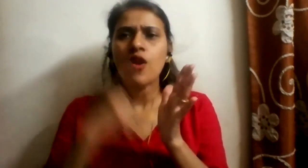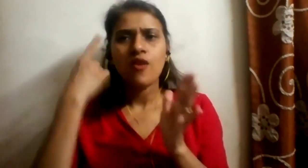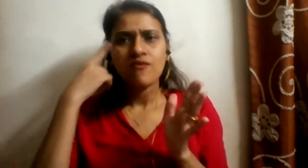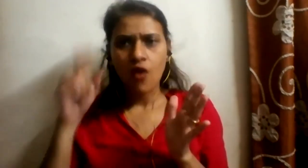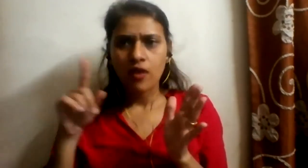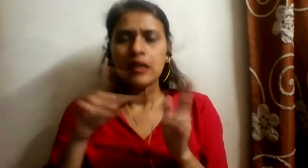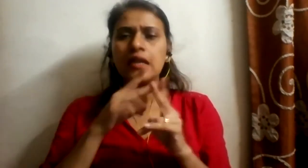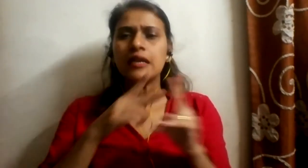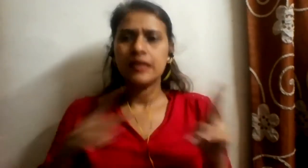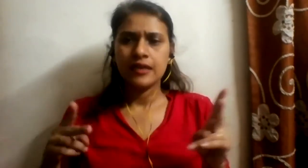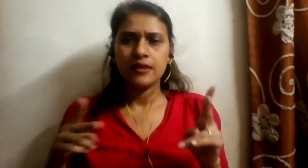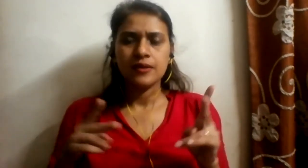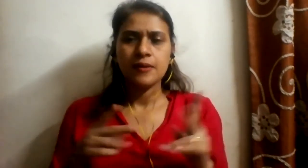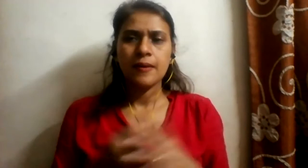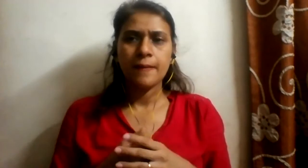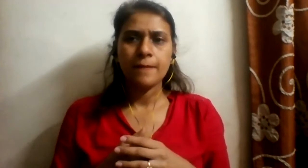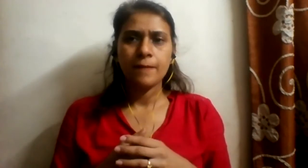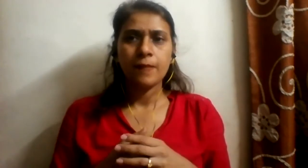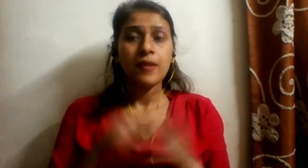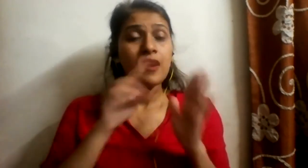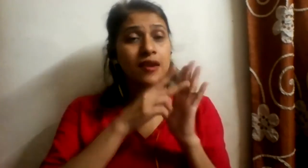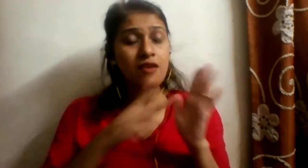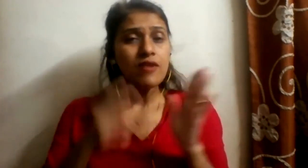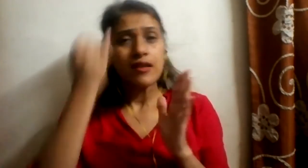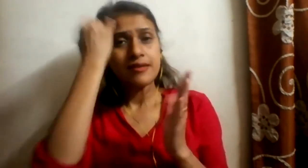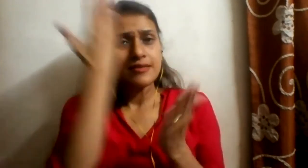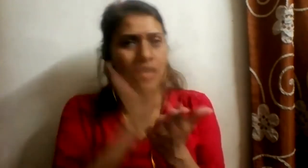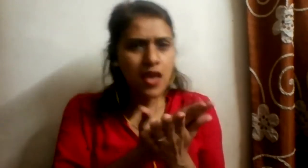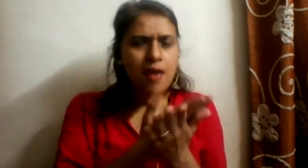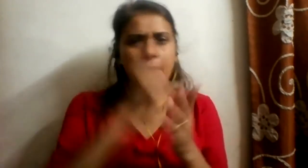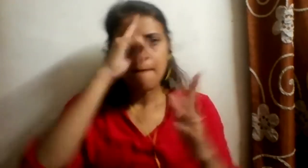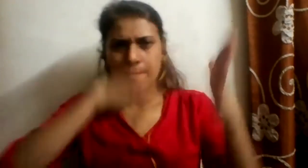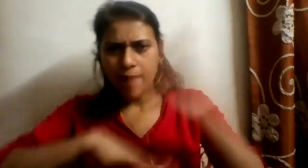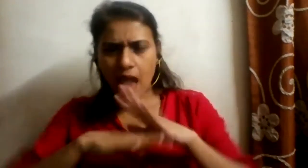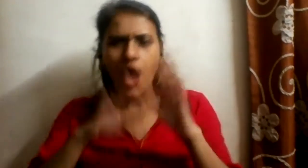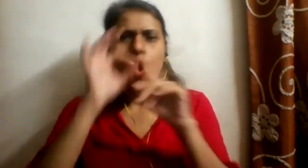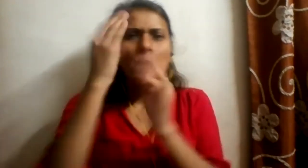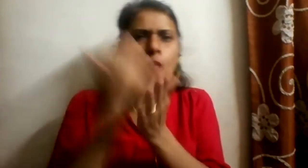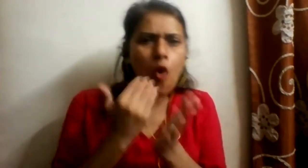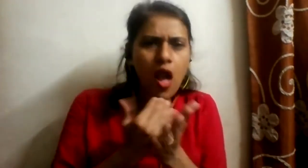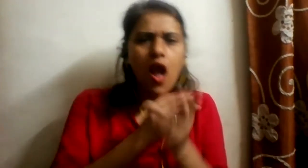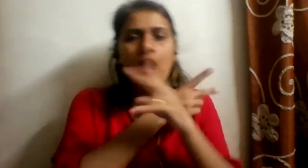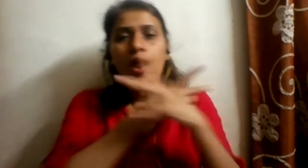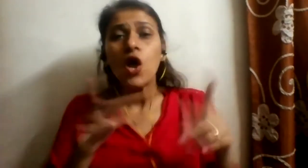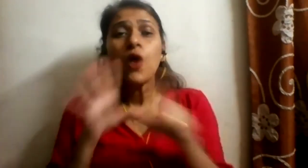various activities, schemes, plans, programs, and whatever that they do.